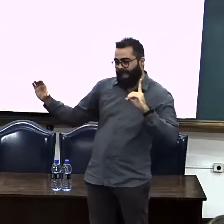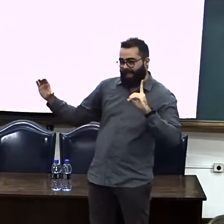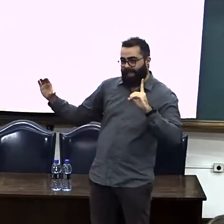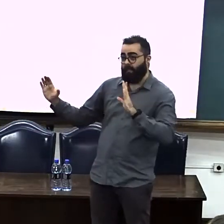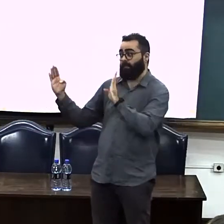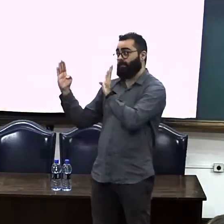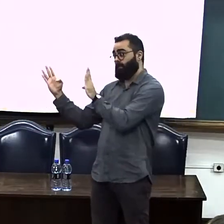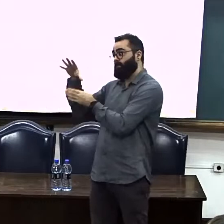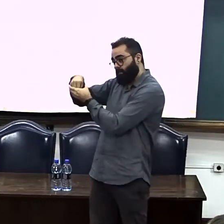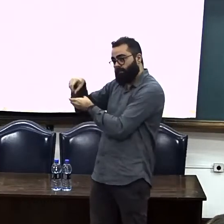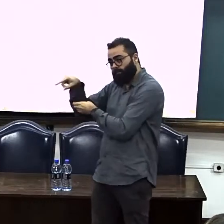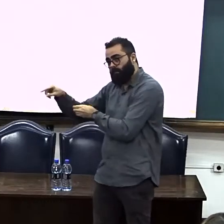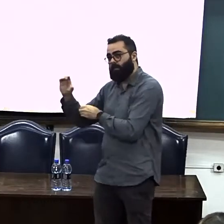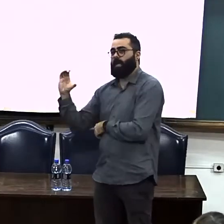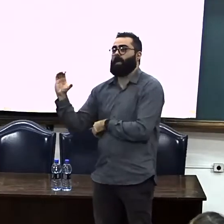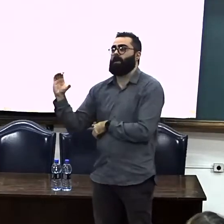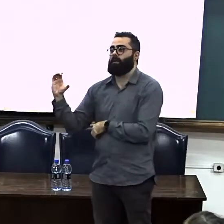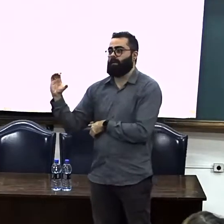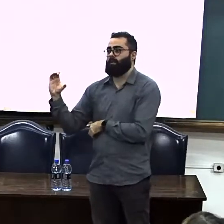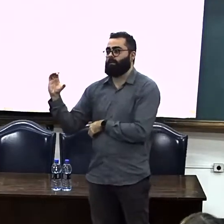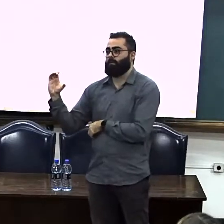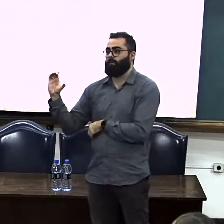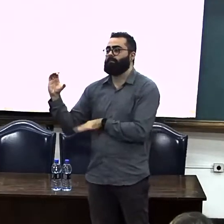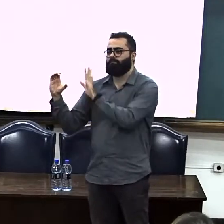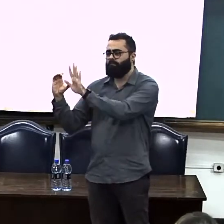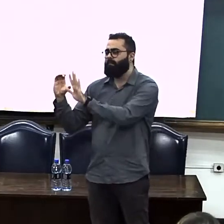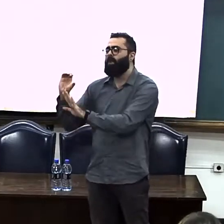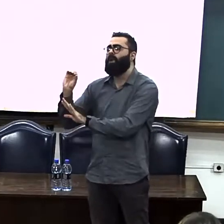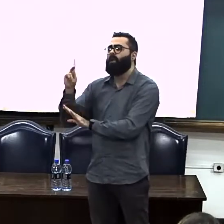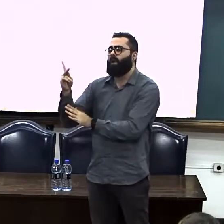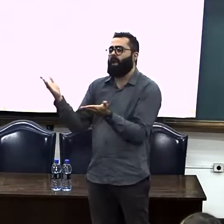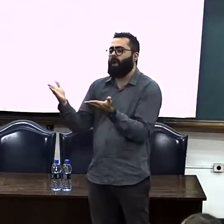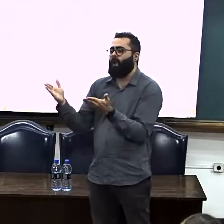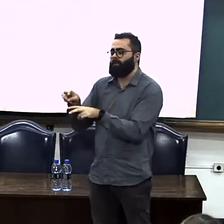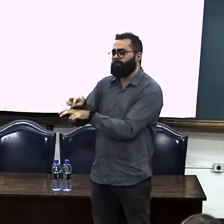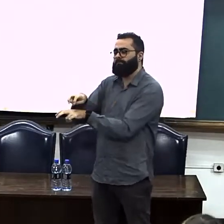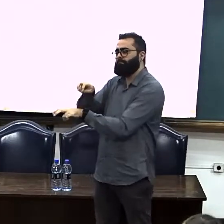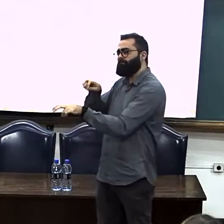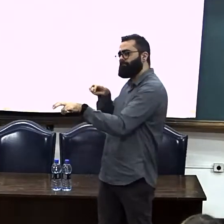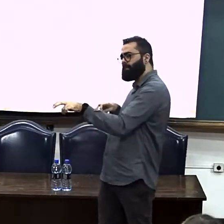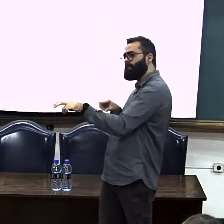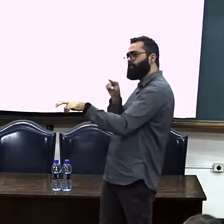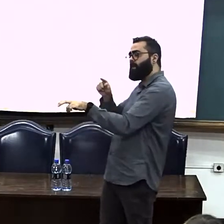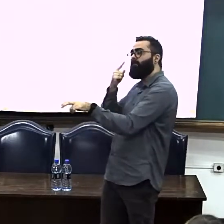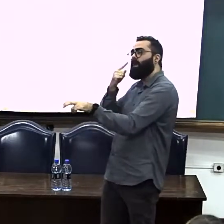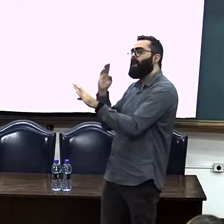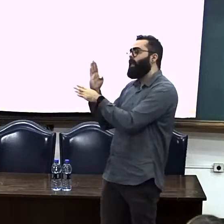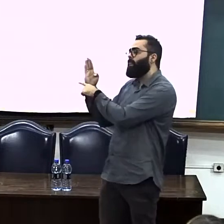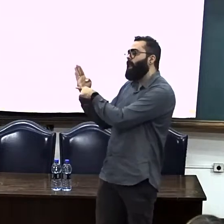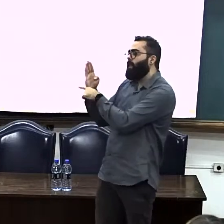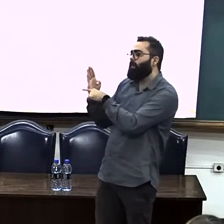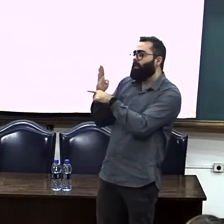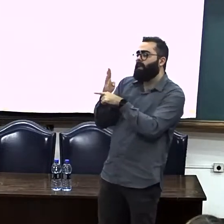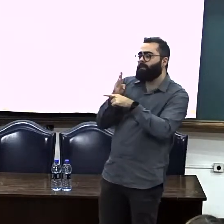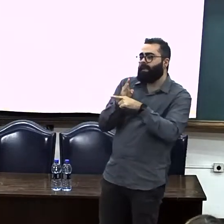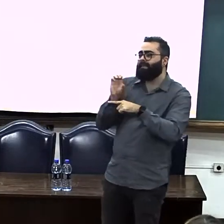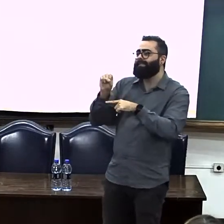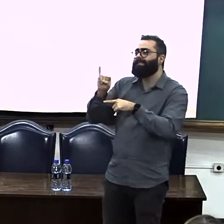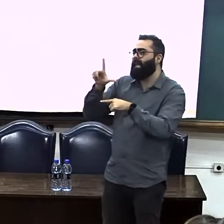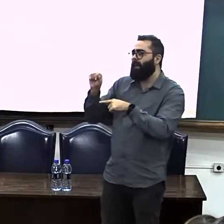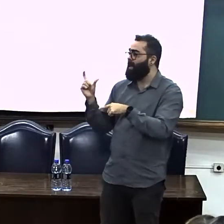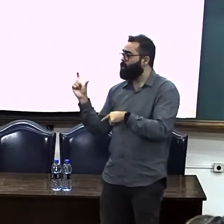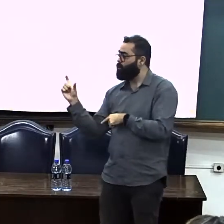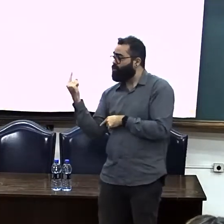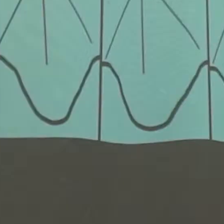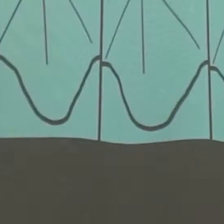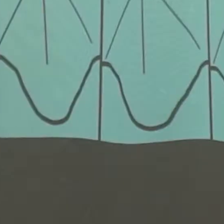Okay, let's take a step back and look at strings of syllables. So we have strings of